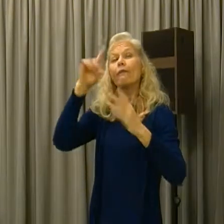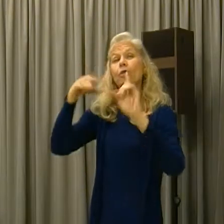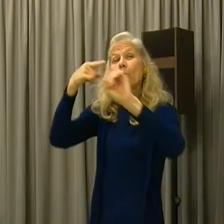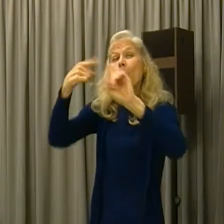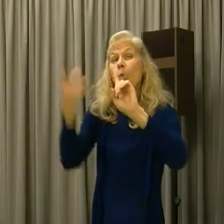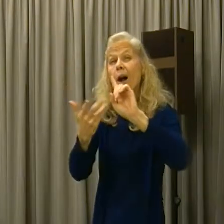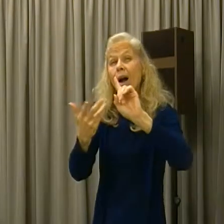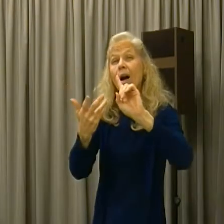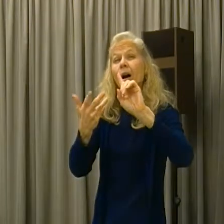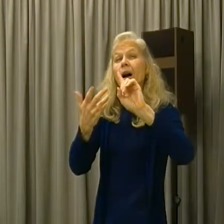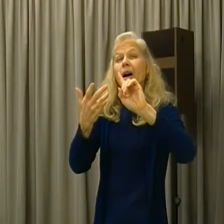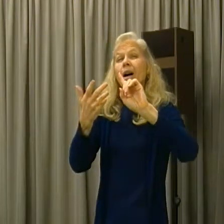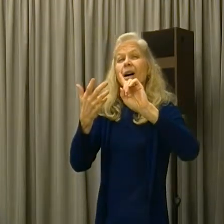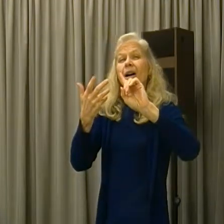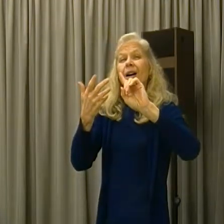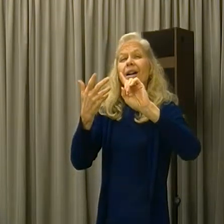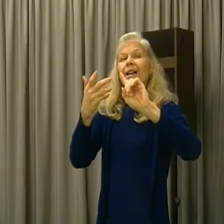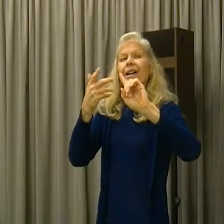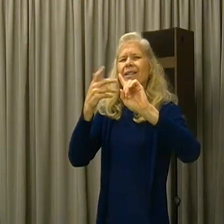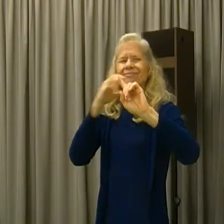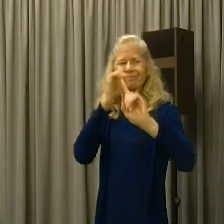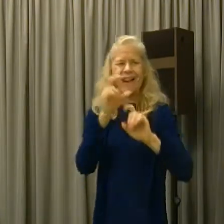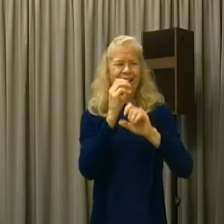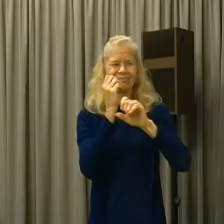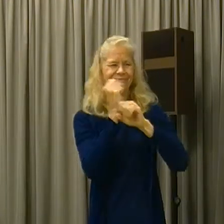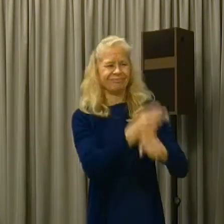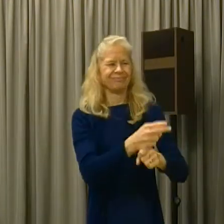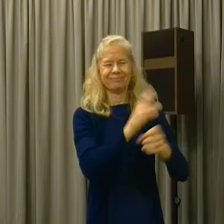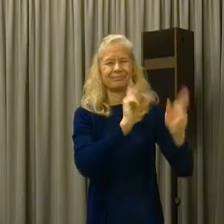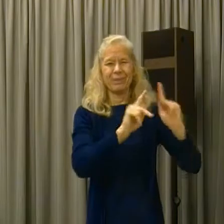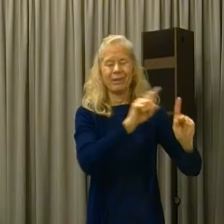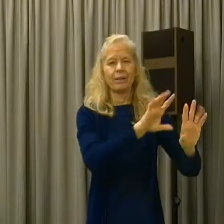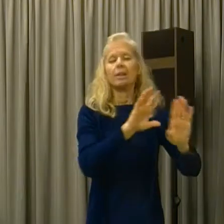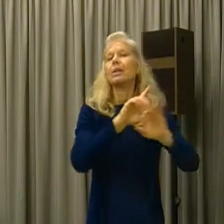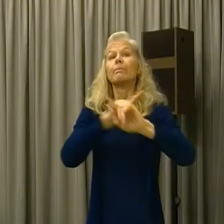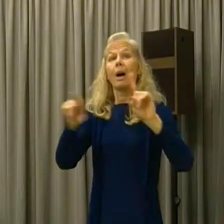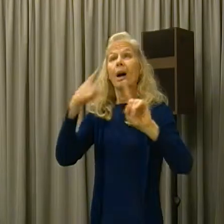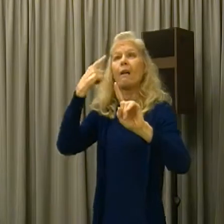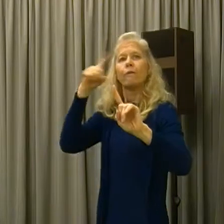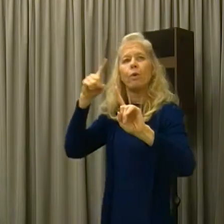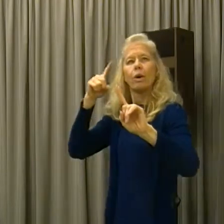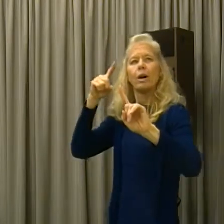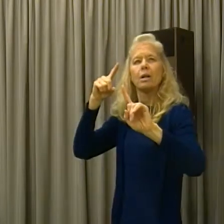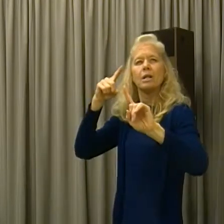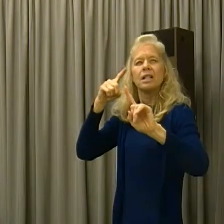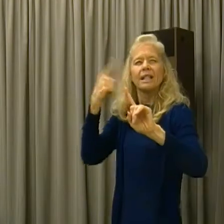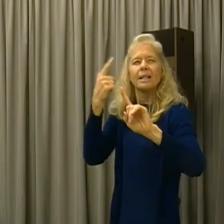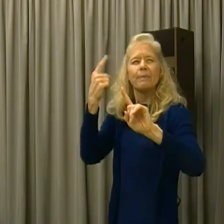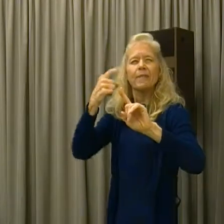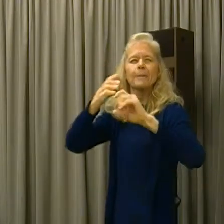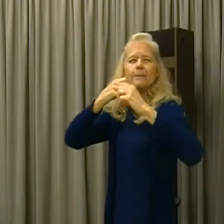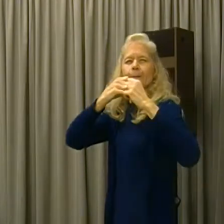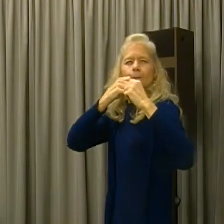strongholds. See, we might have been thinking wrong for a long time. And so it's a stronghold in our